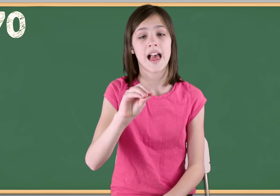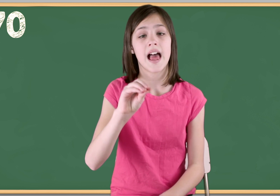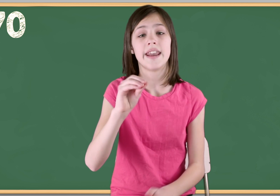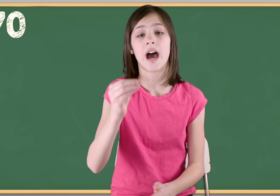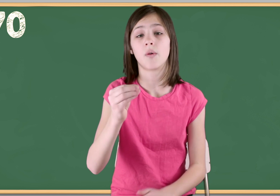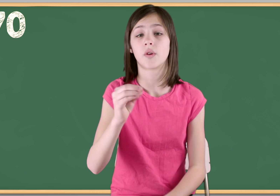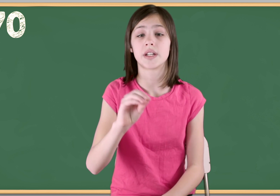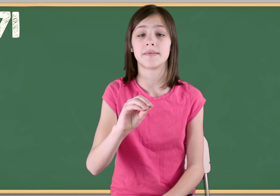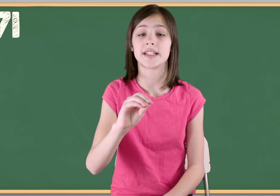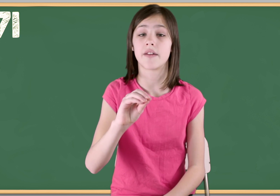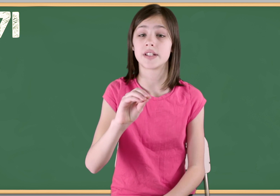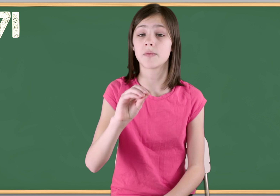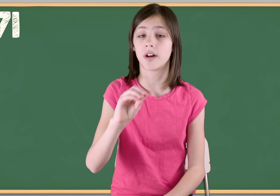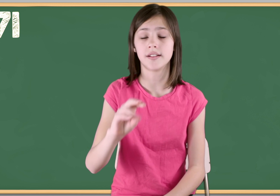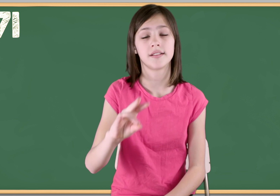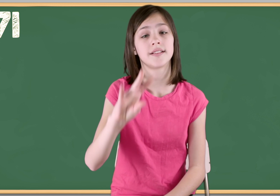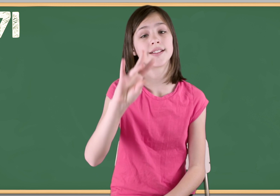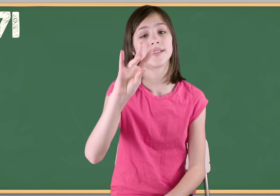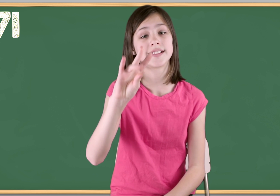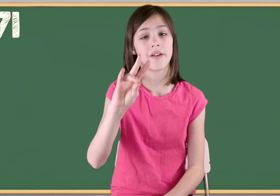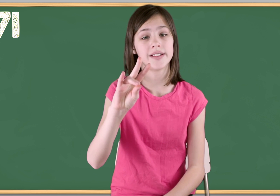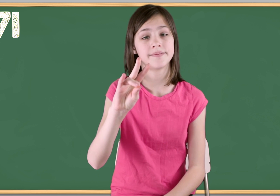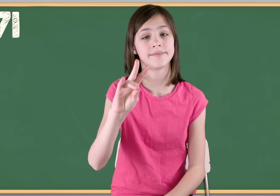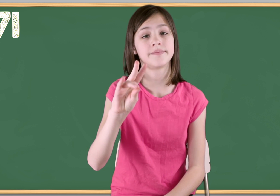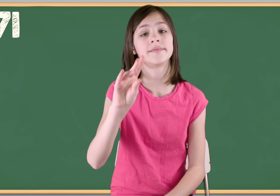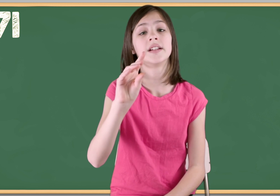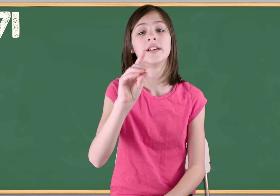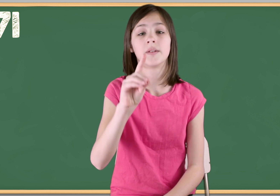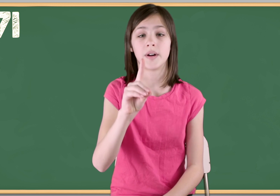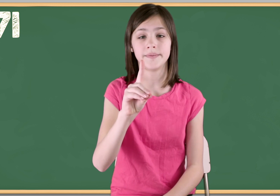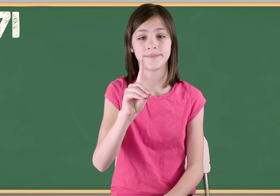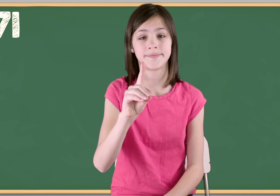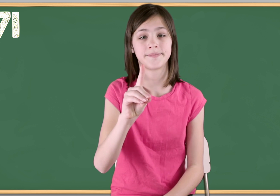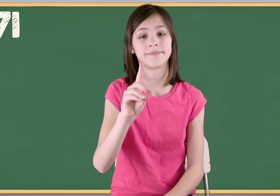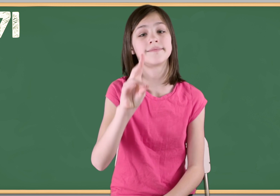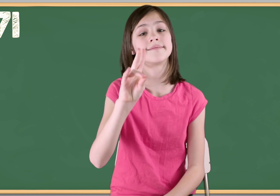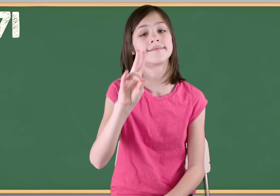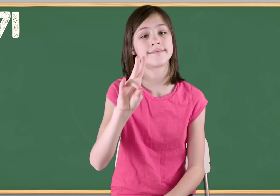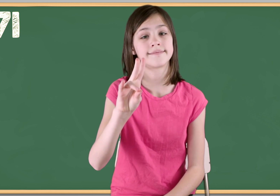And now we're going to be 71, so 7, 1,